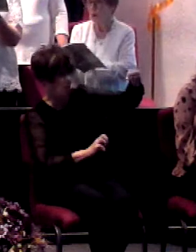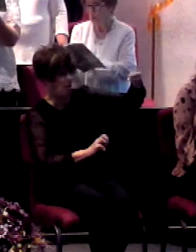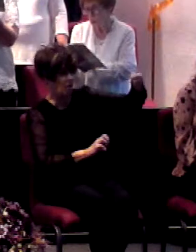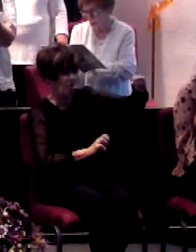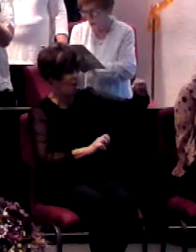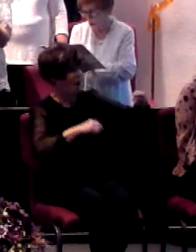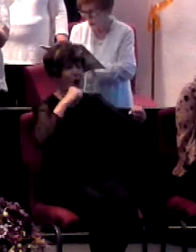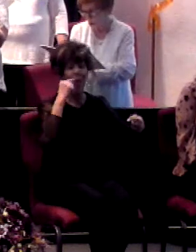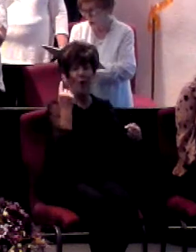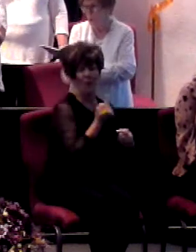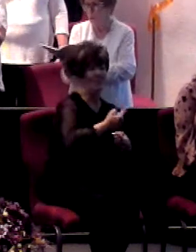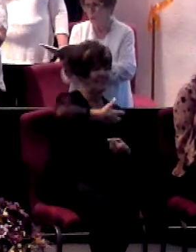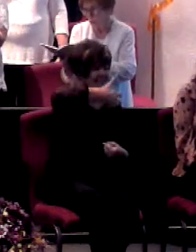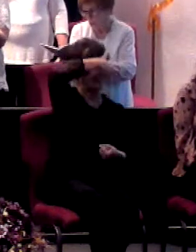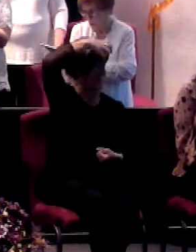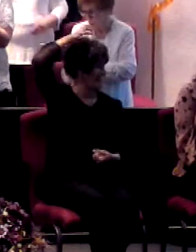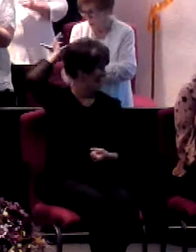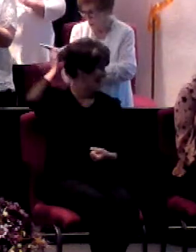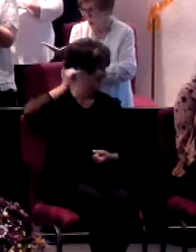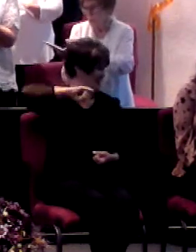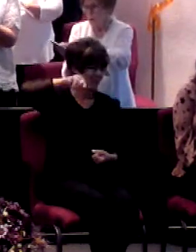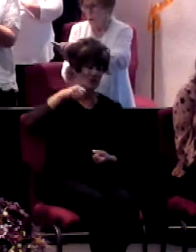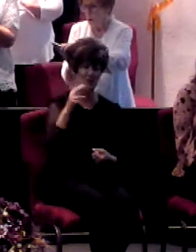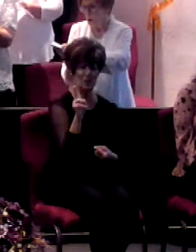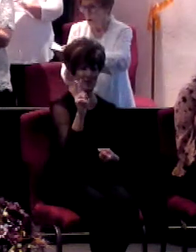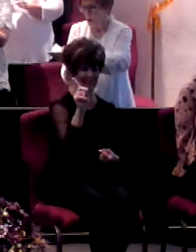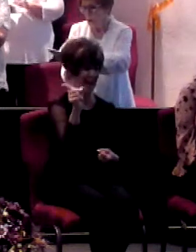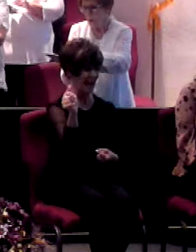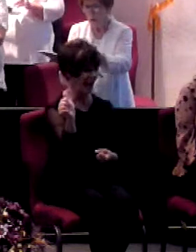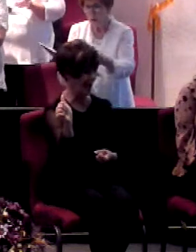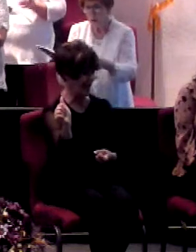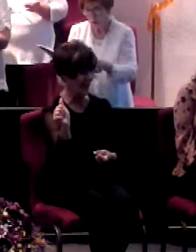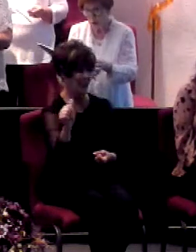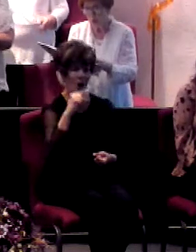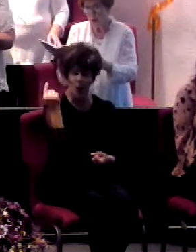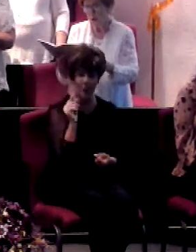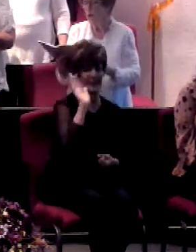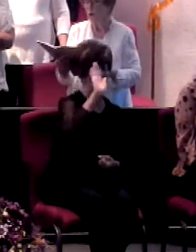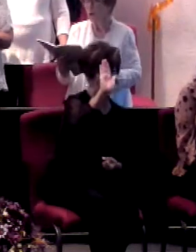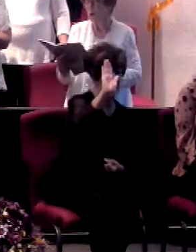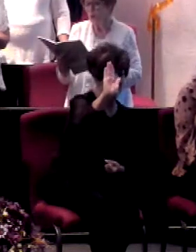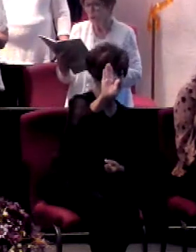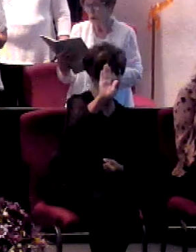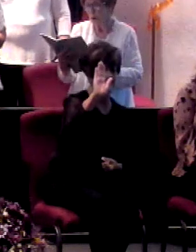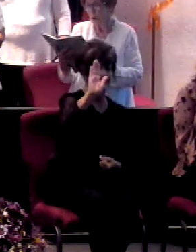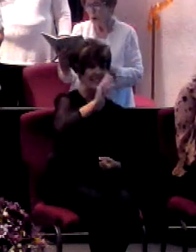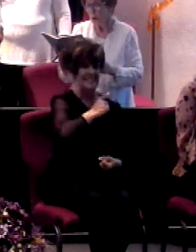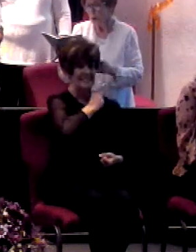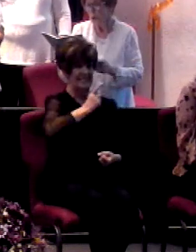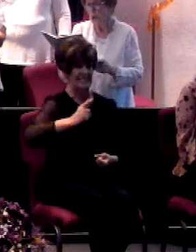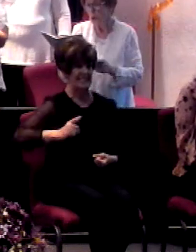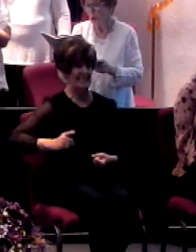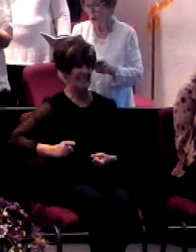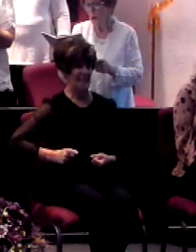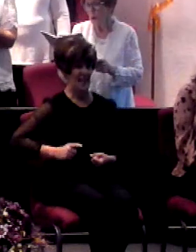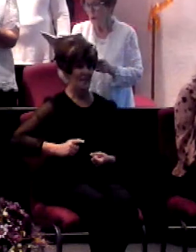Judah, who conquered the grave, he is David's root and the Lamb who